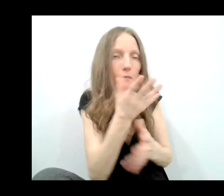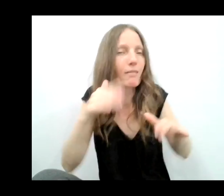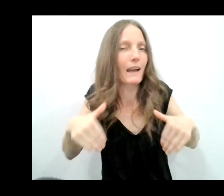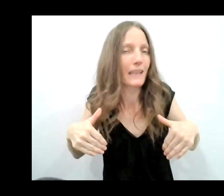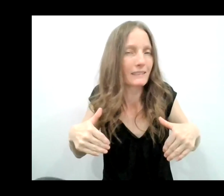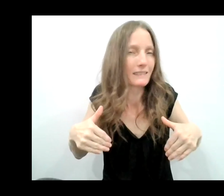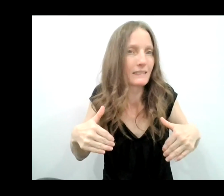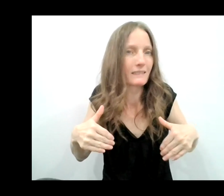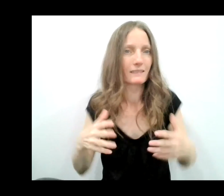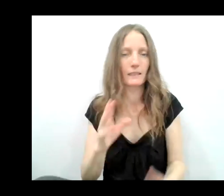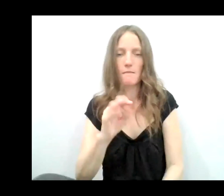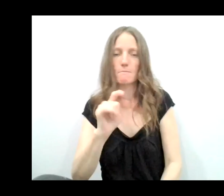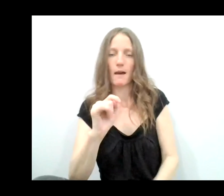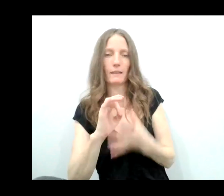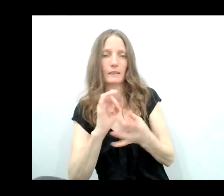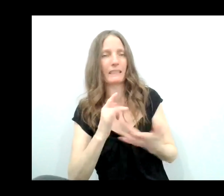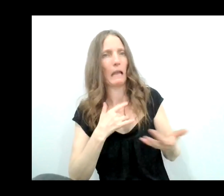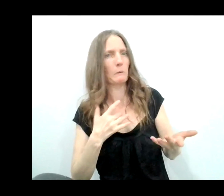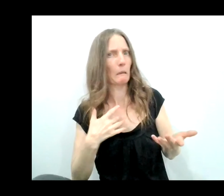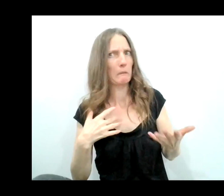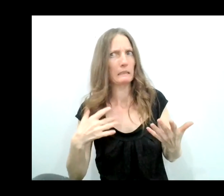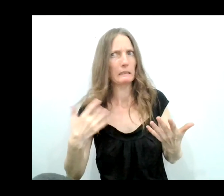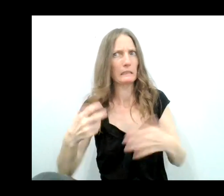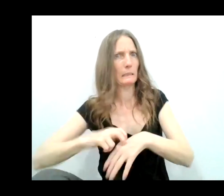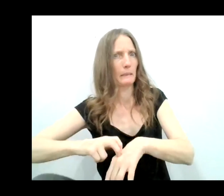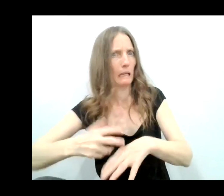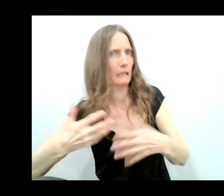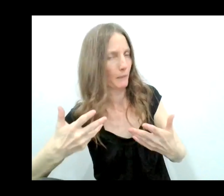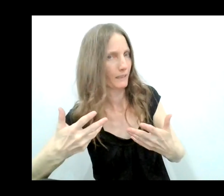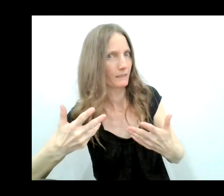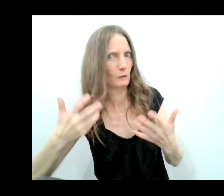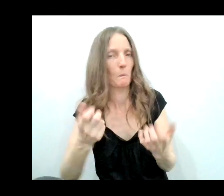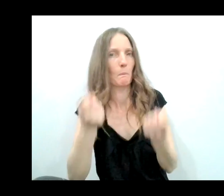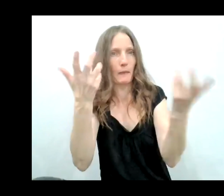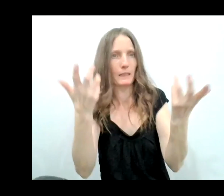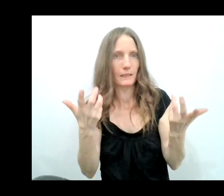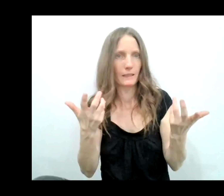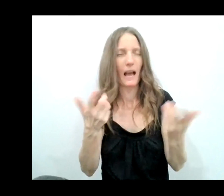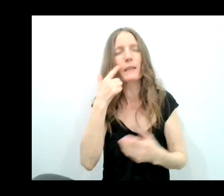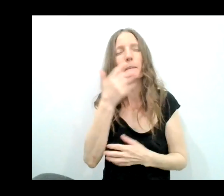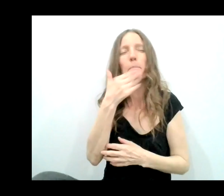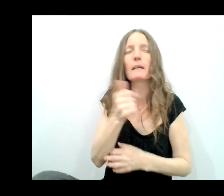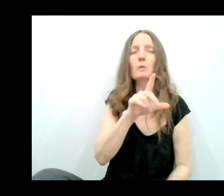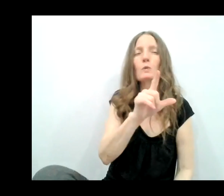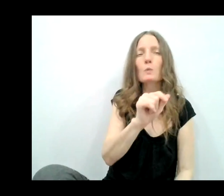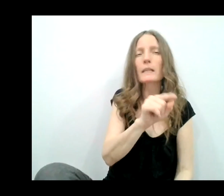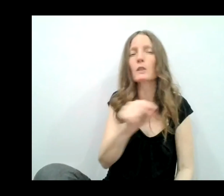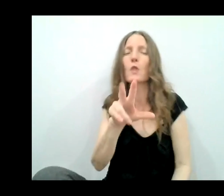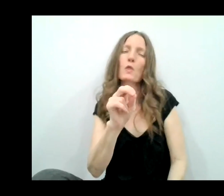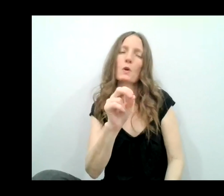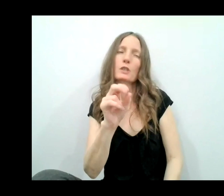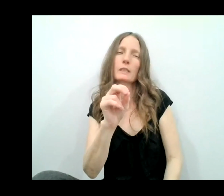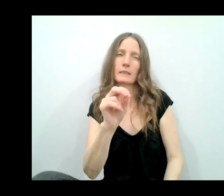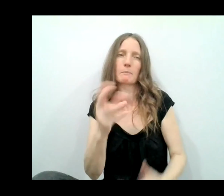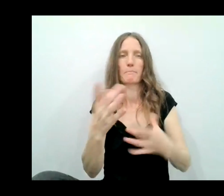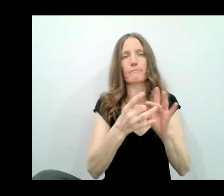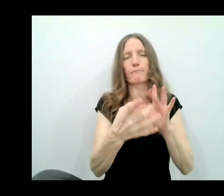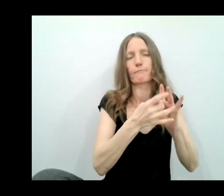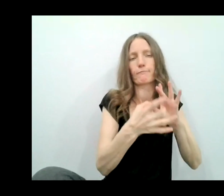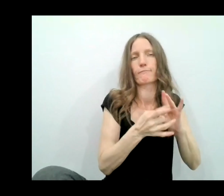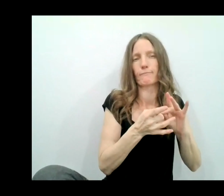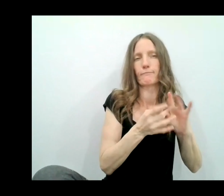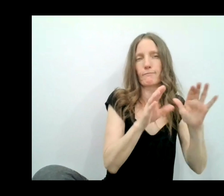that number, but yeah, I think a couple follow-up smaller groups like 20 to 30 would be great.